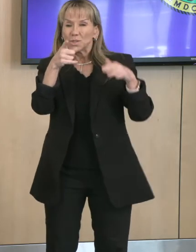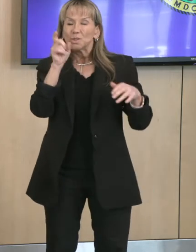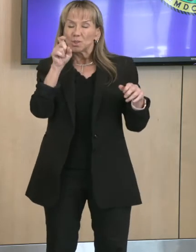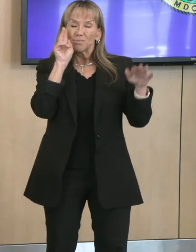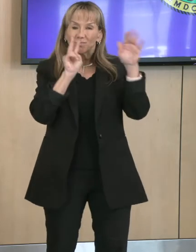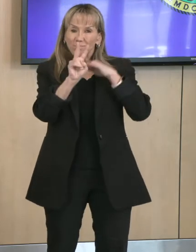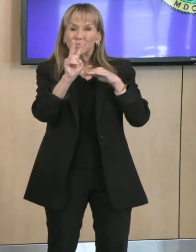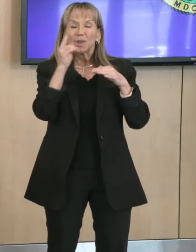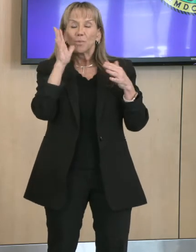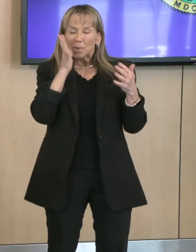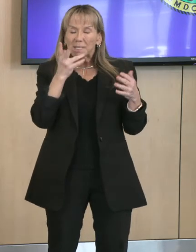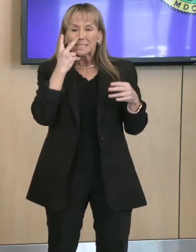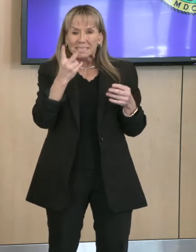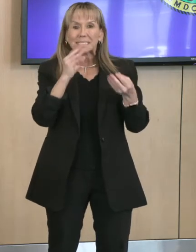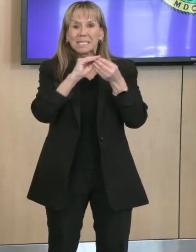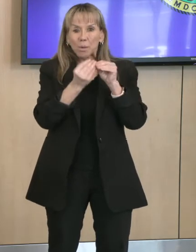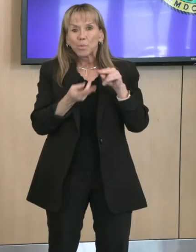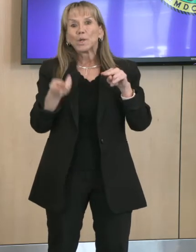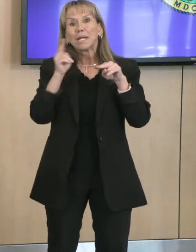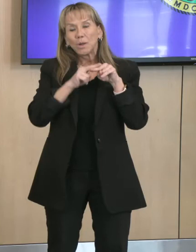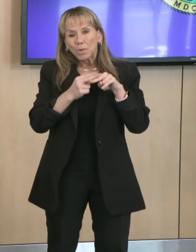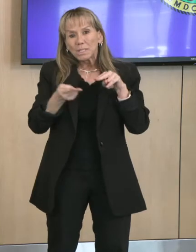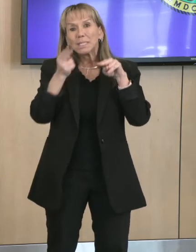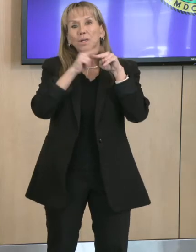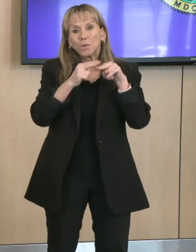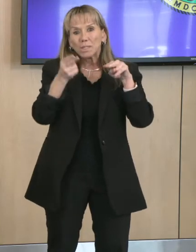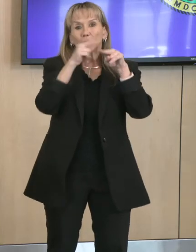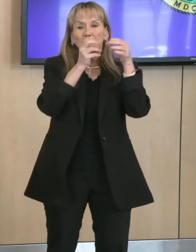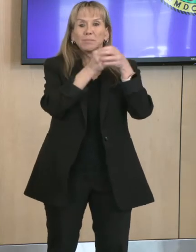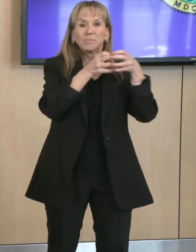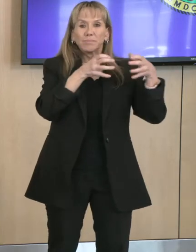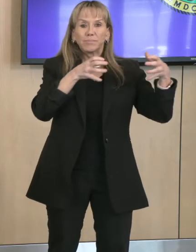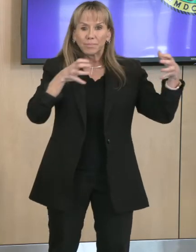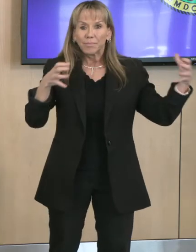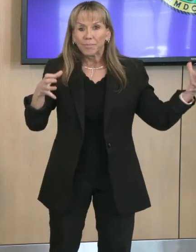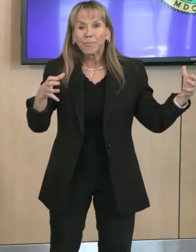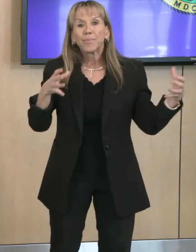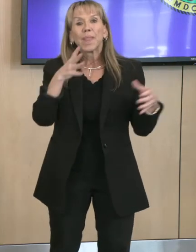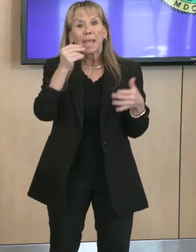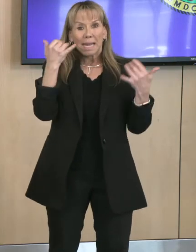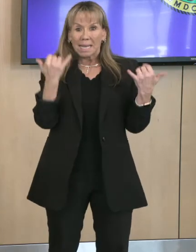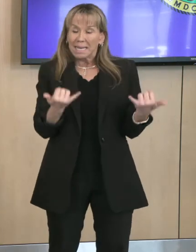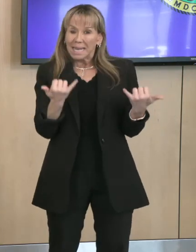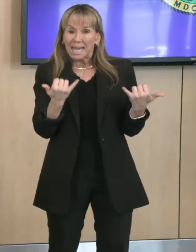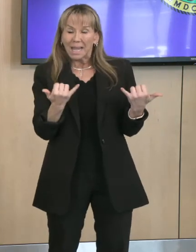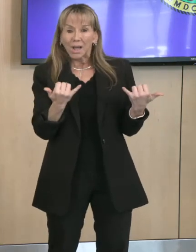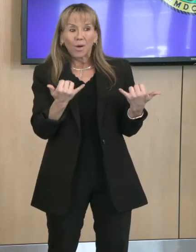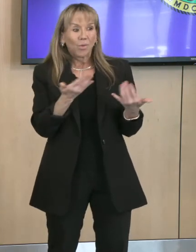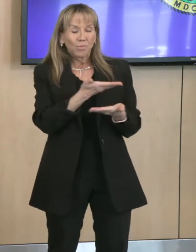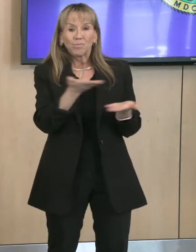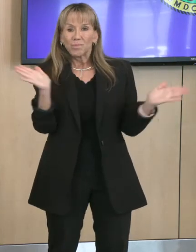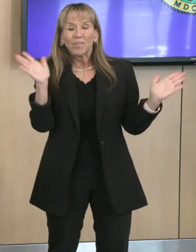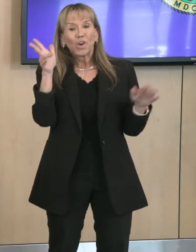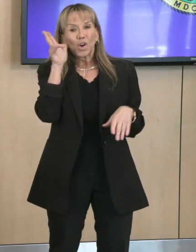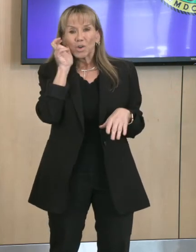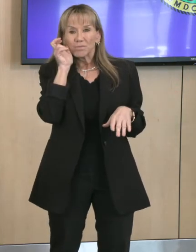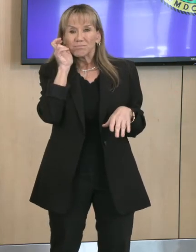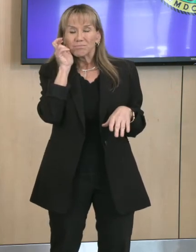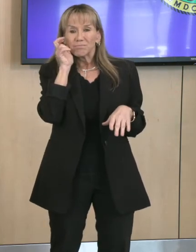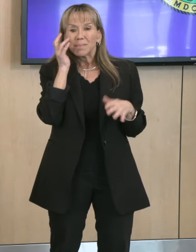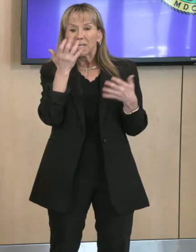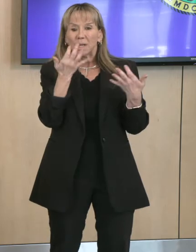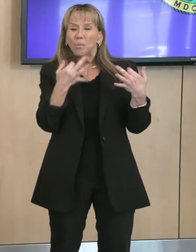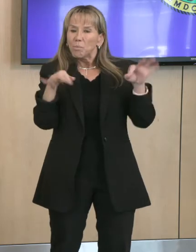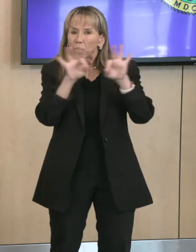numbers continue to increase in the days to come. By now, everyone has heard the importance of